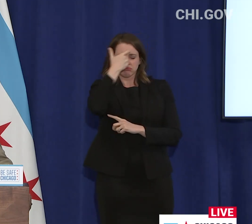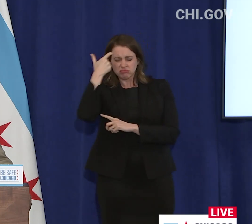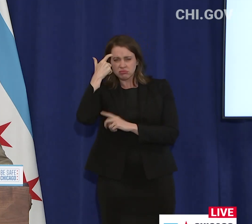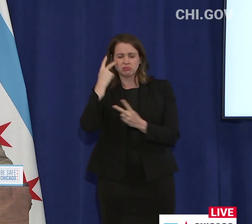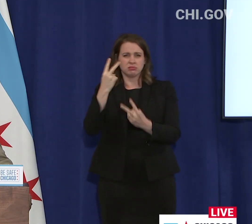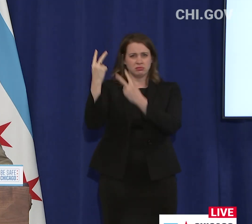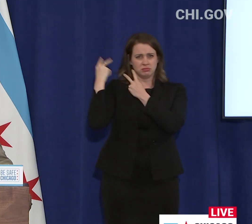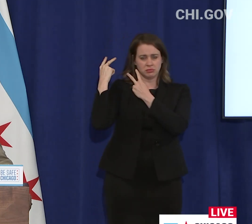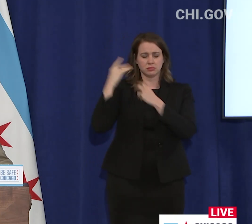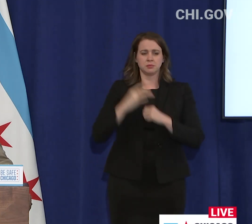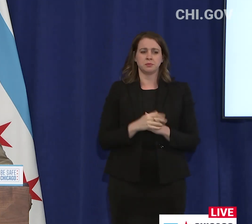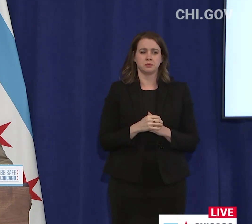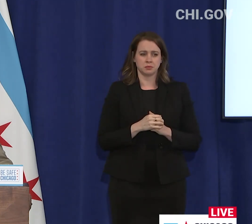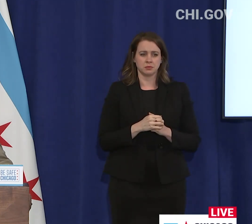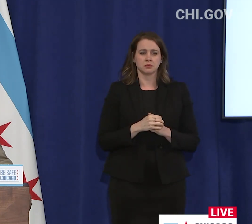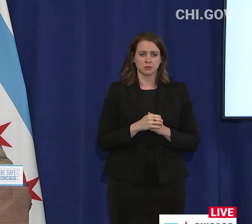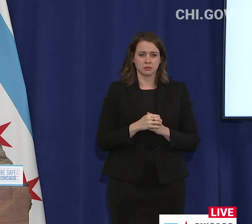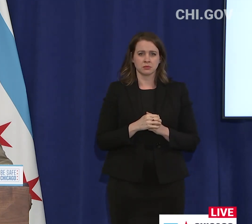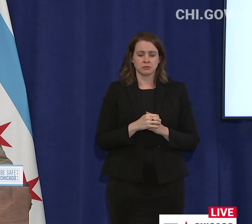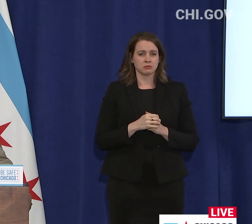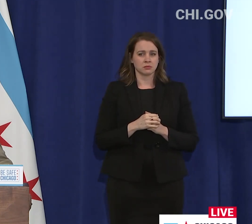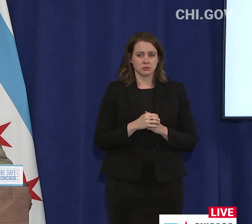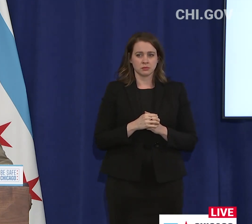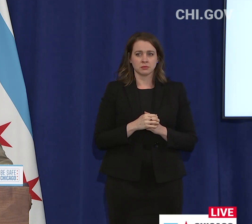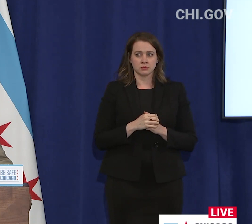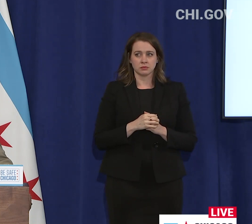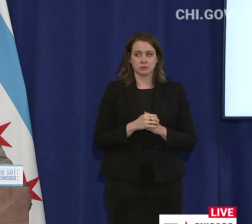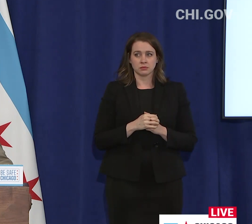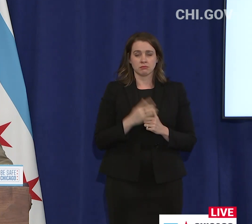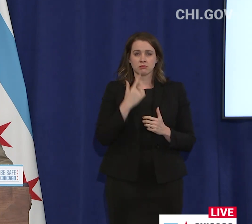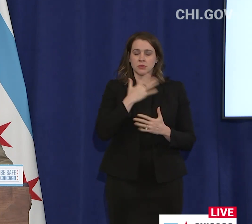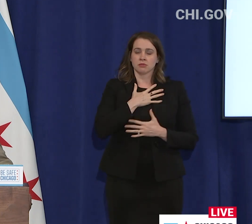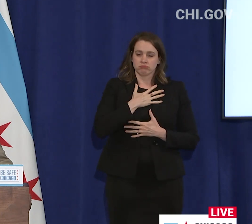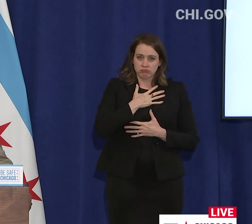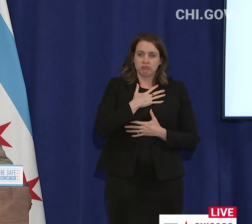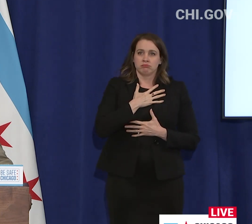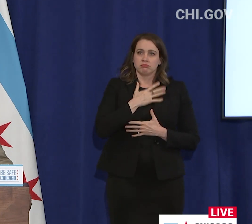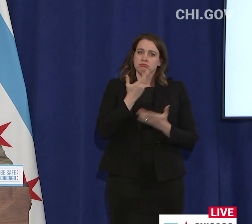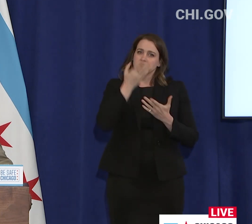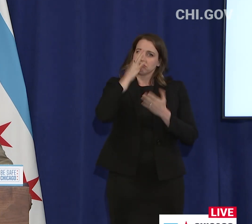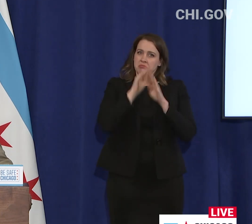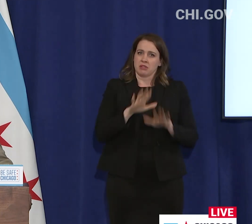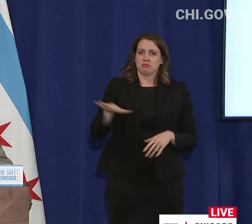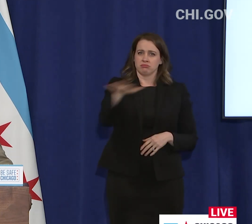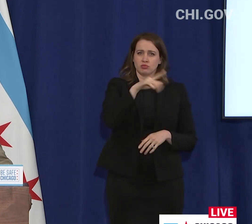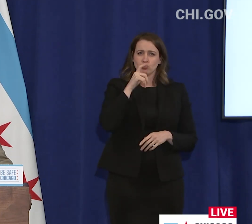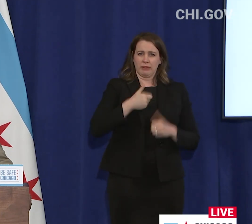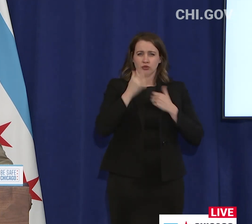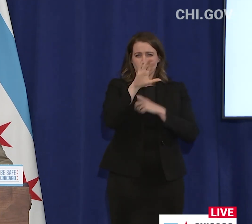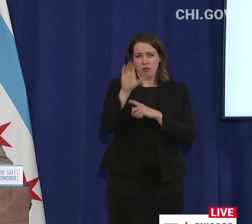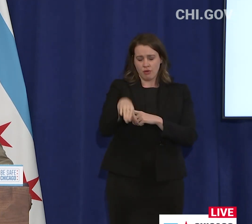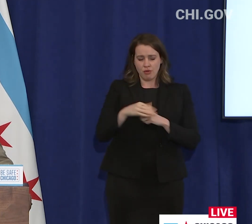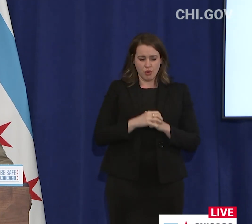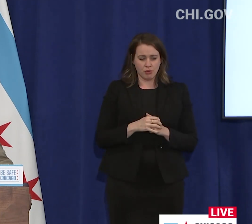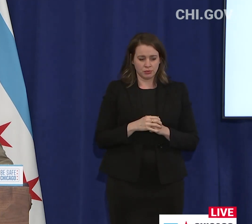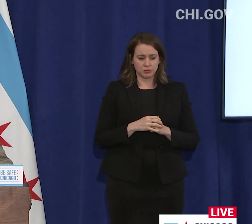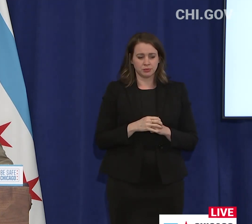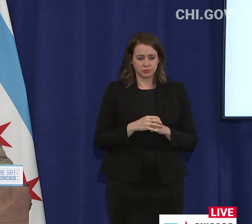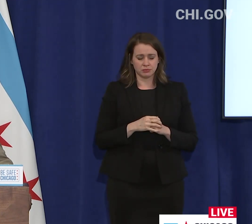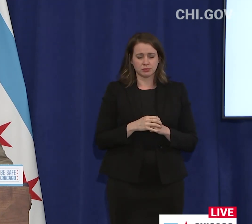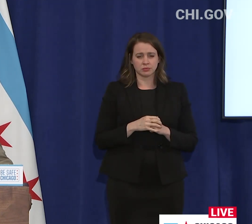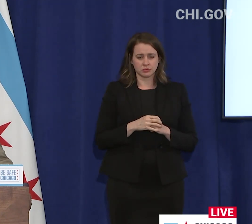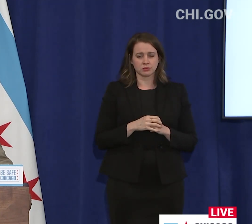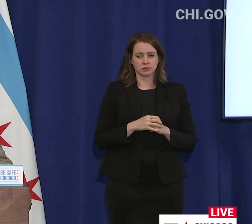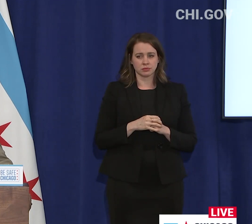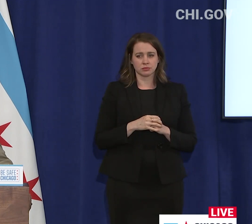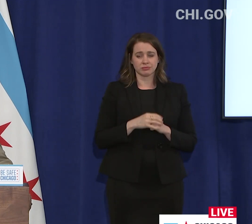And we have to think, but for the grace of God, go Chicago. It's been a painful reminder that while we have